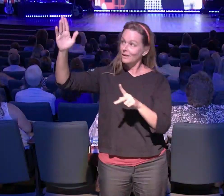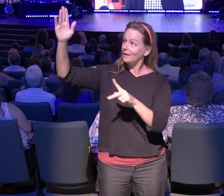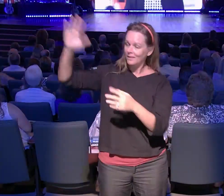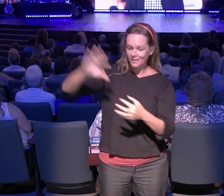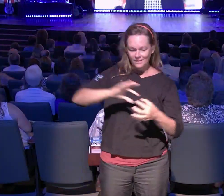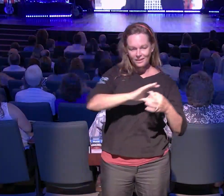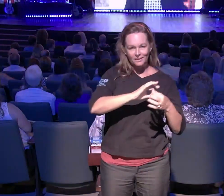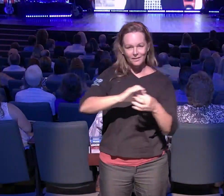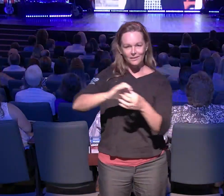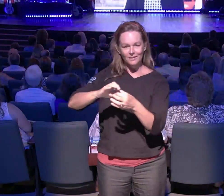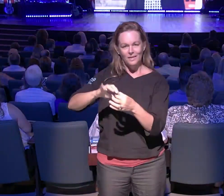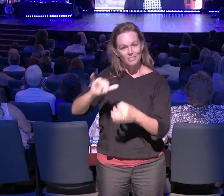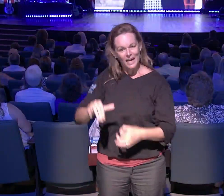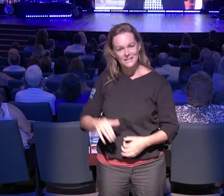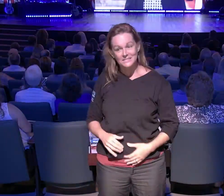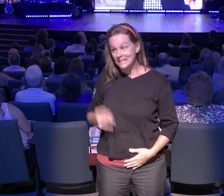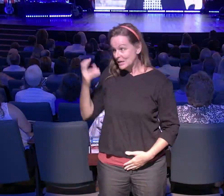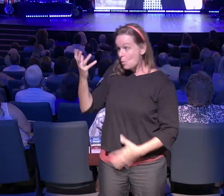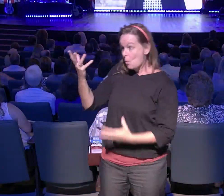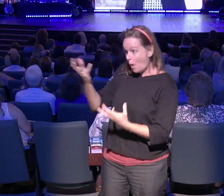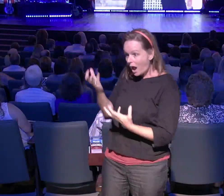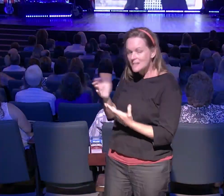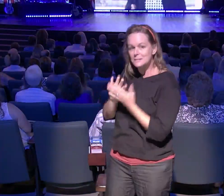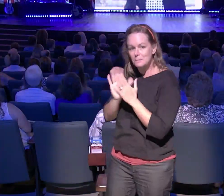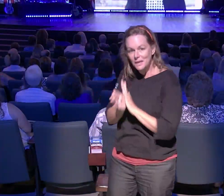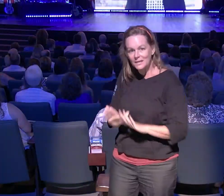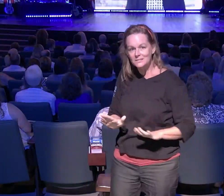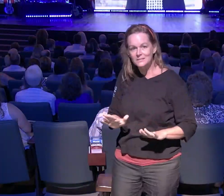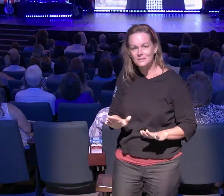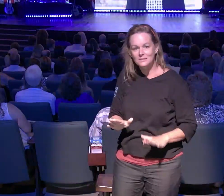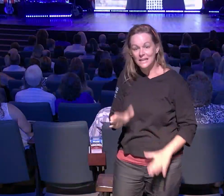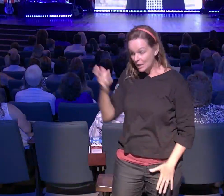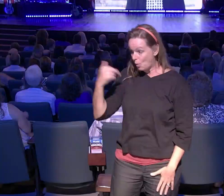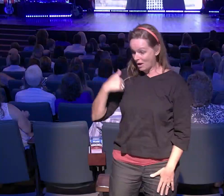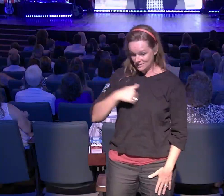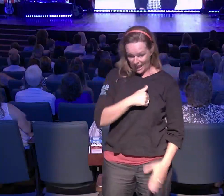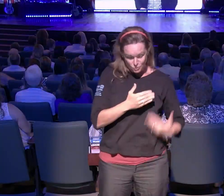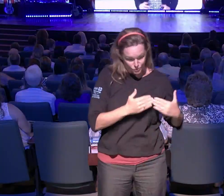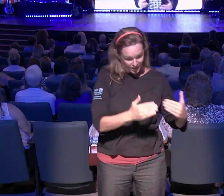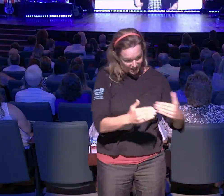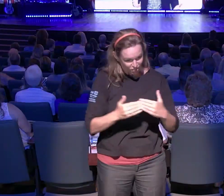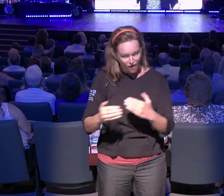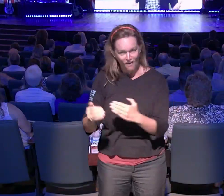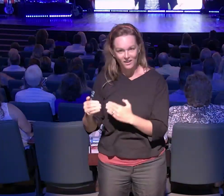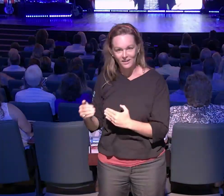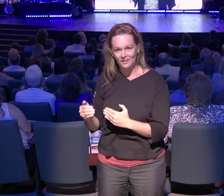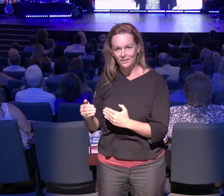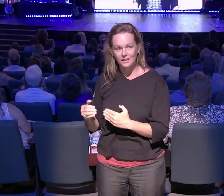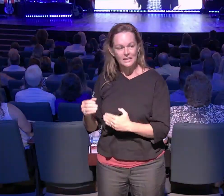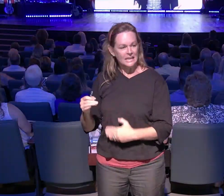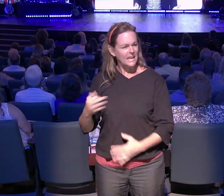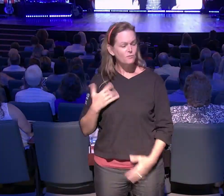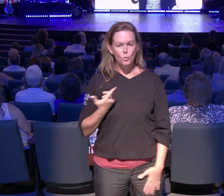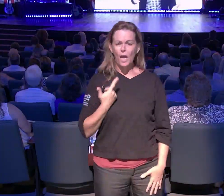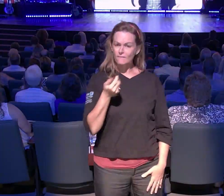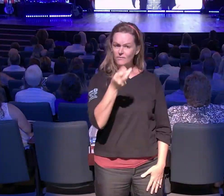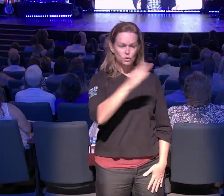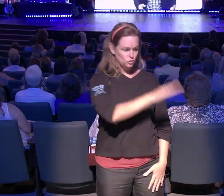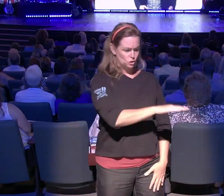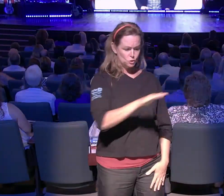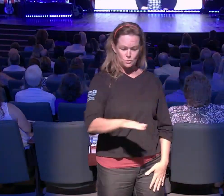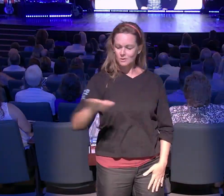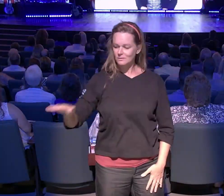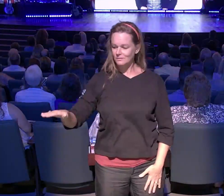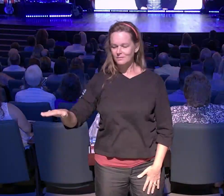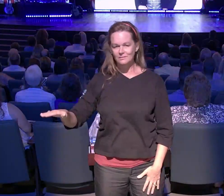lot about the peace He wants between man and man. God wants us to get along. If you have more than one child, you know